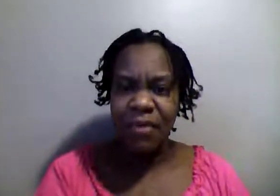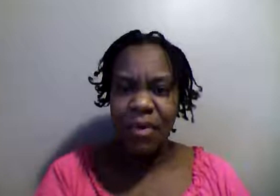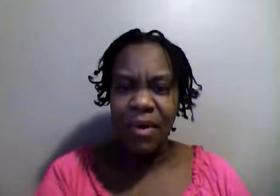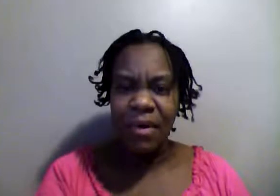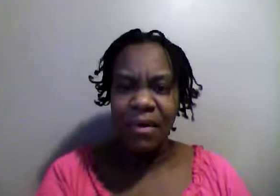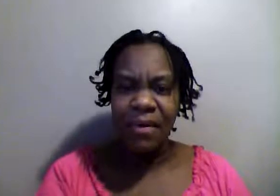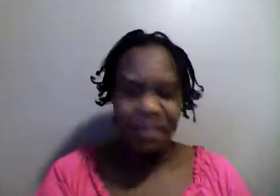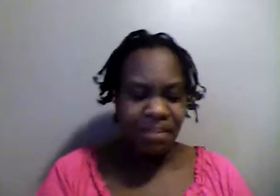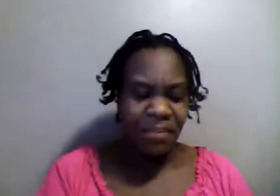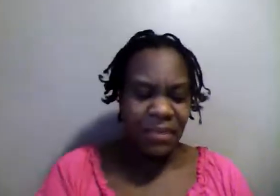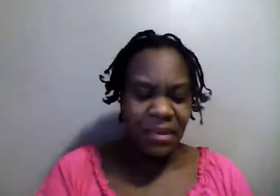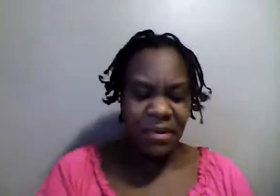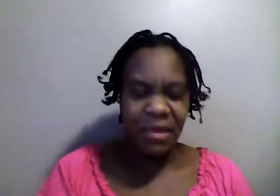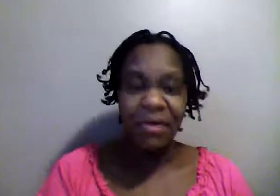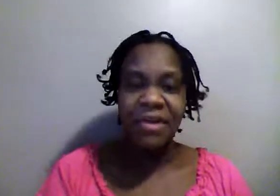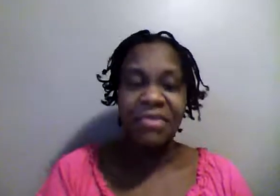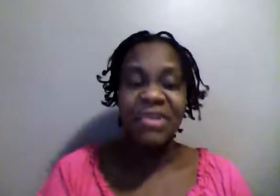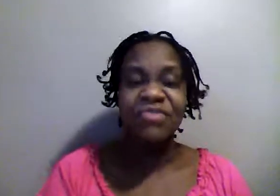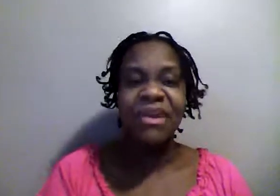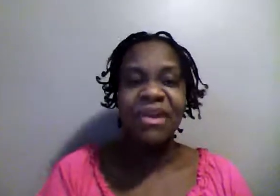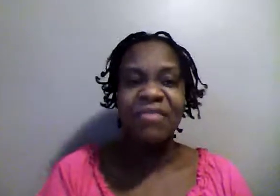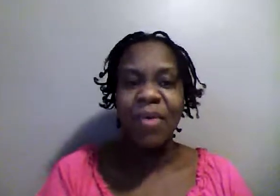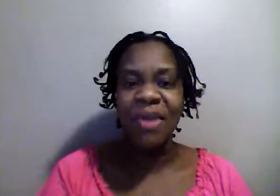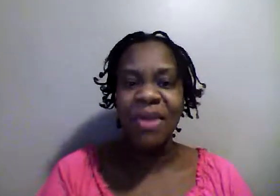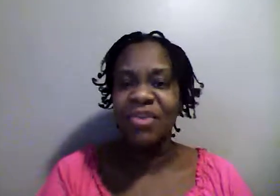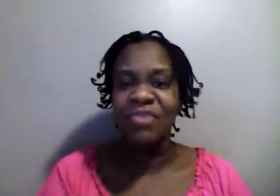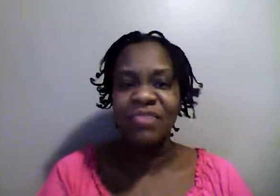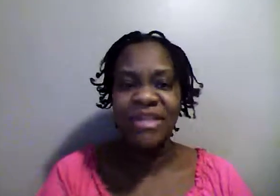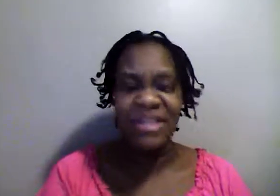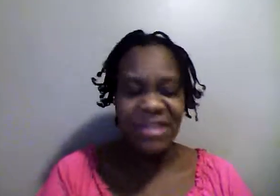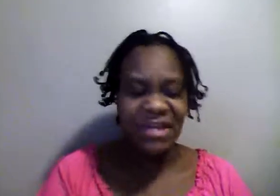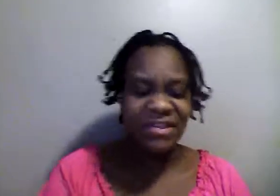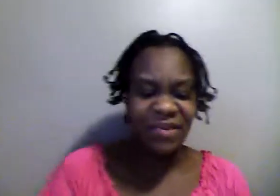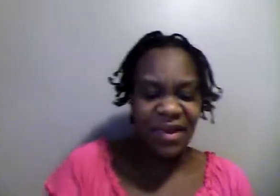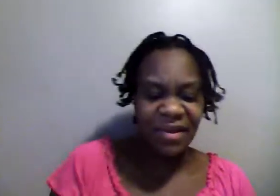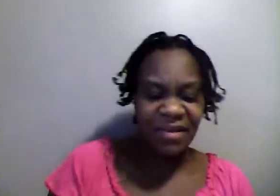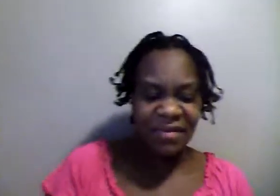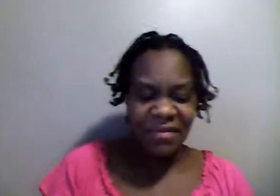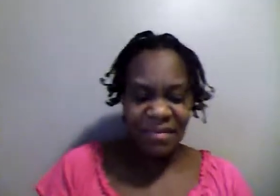for they're going to be struggling for whatever nutrients is in the soil.